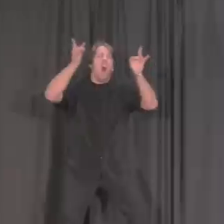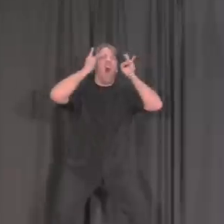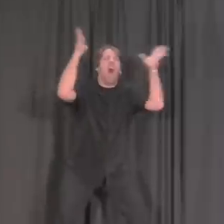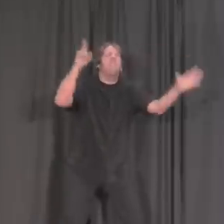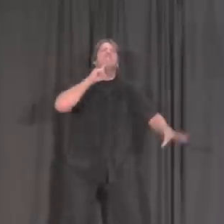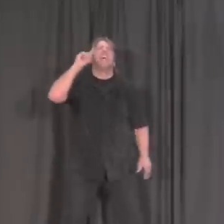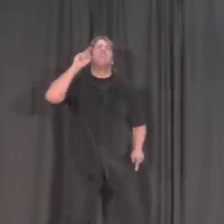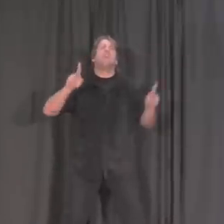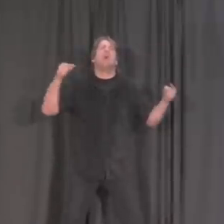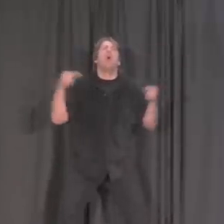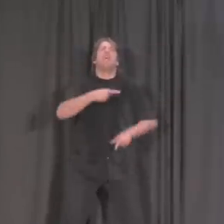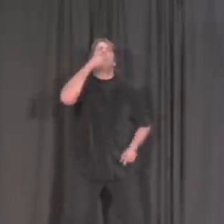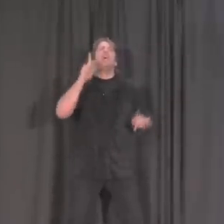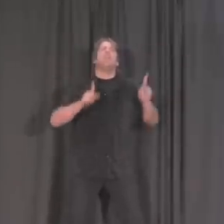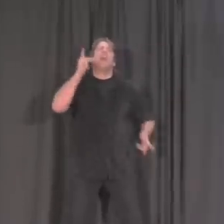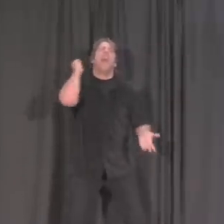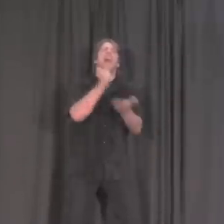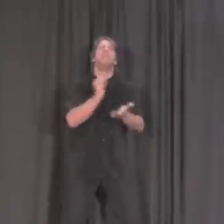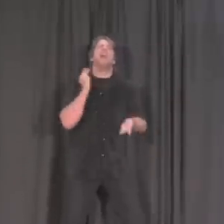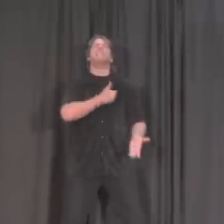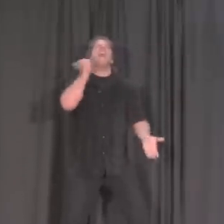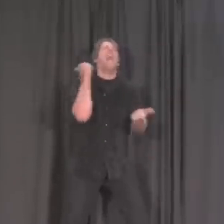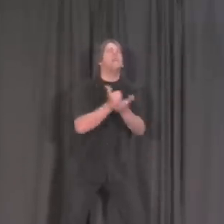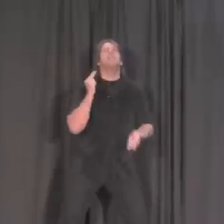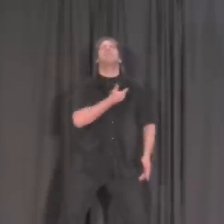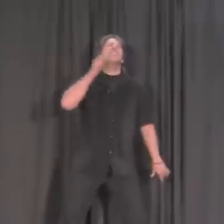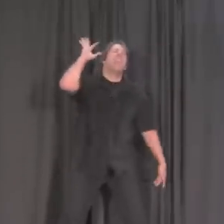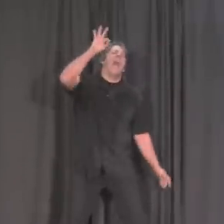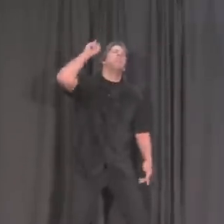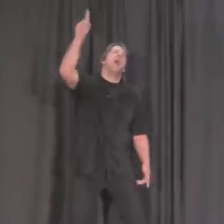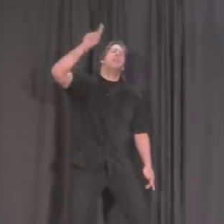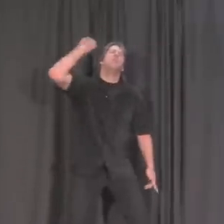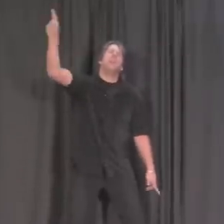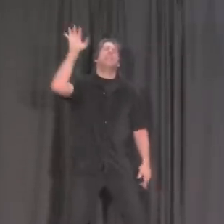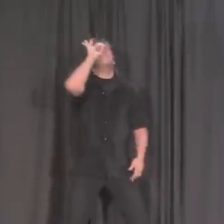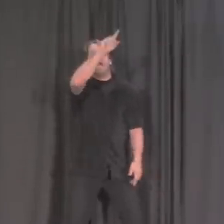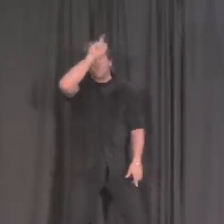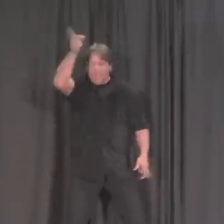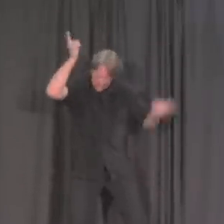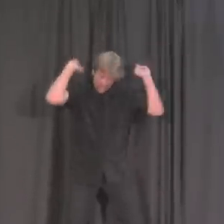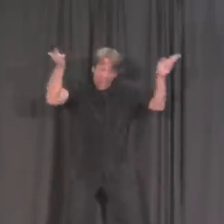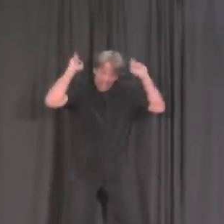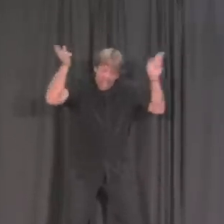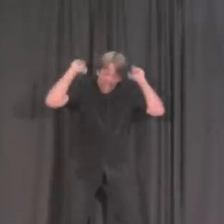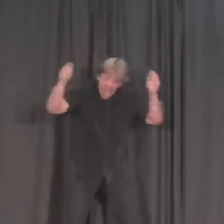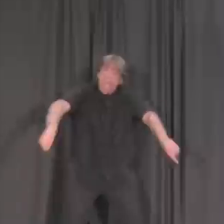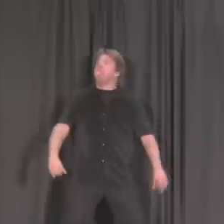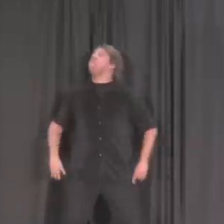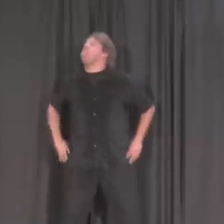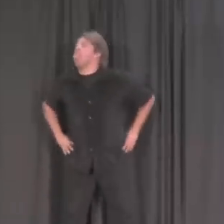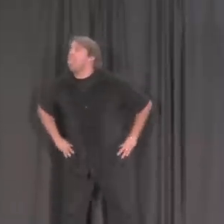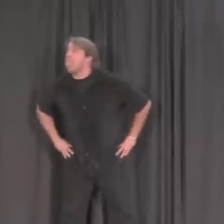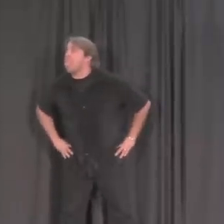me. She abuses me night and day. That people hurt hearing people call 911. Somebody give me a